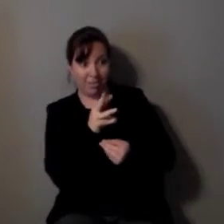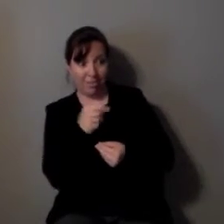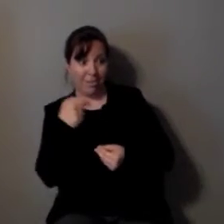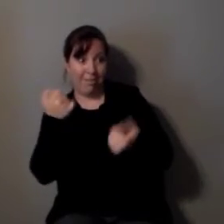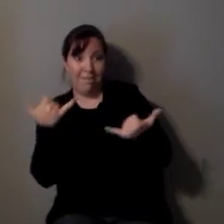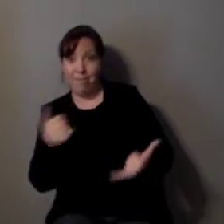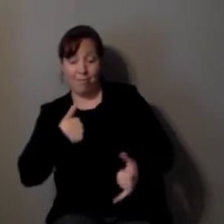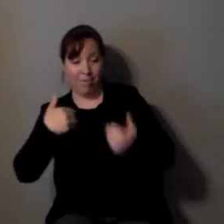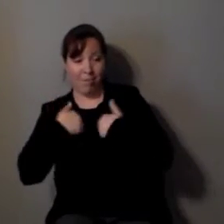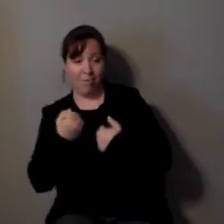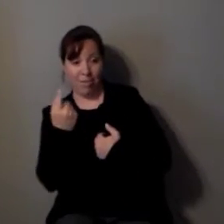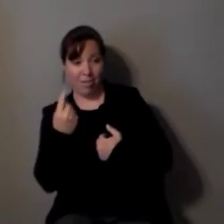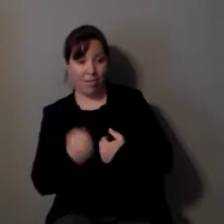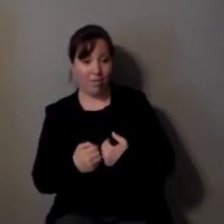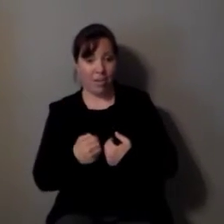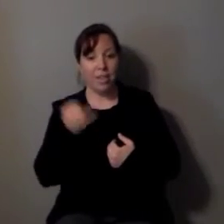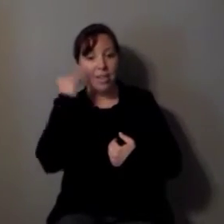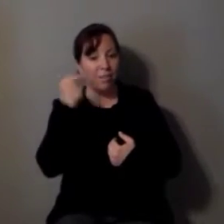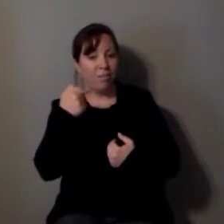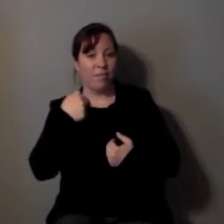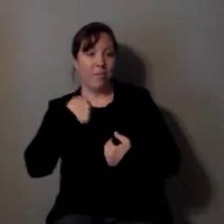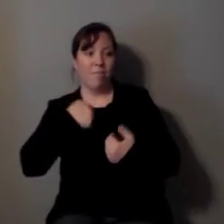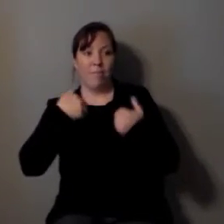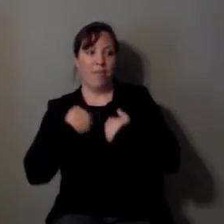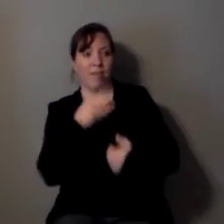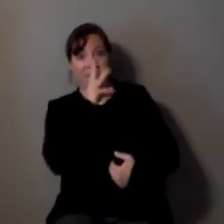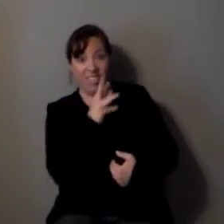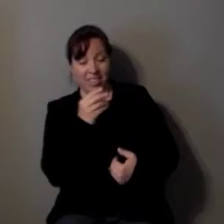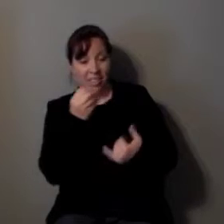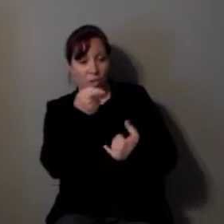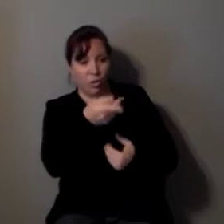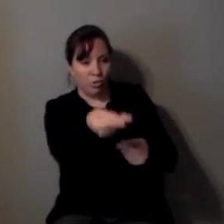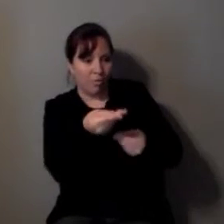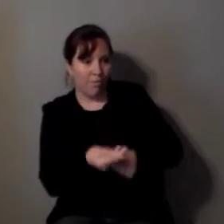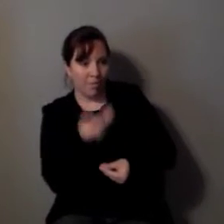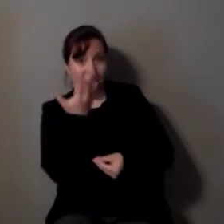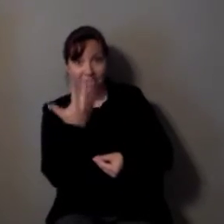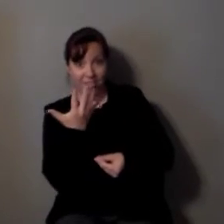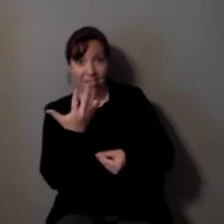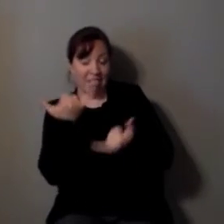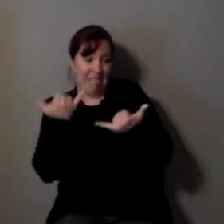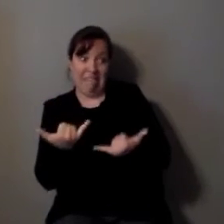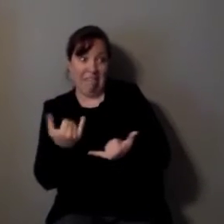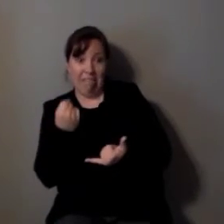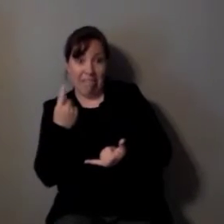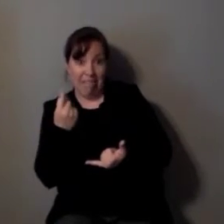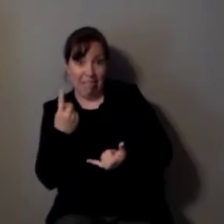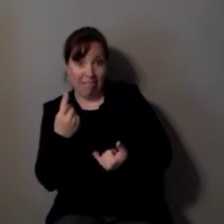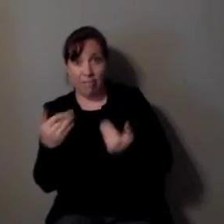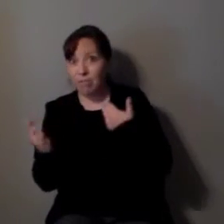confuse you because I'll write so much on top of it. But let's see. I'll use white now. What is